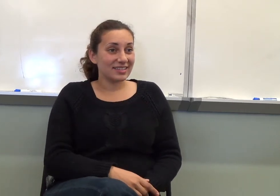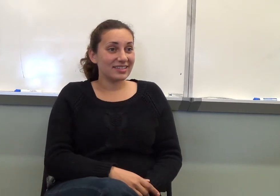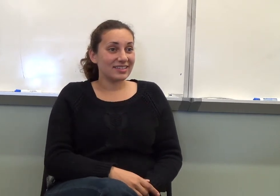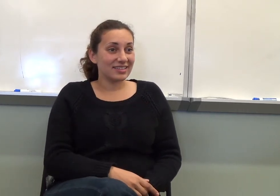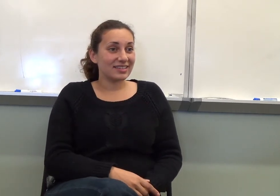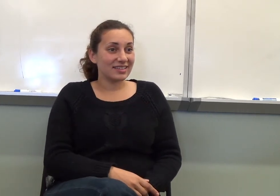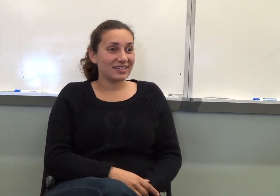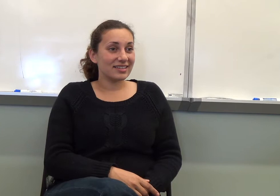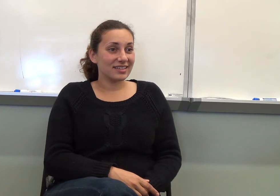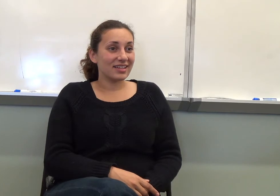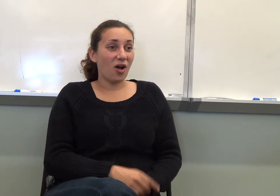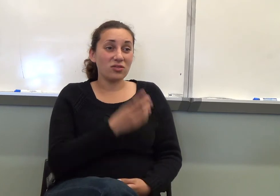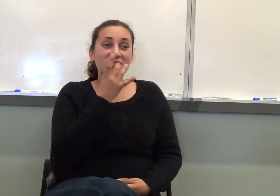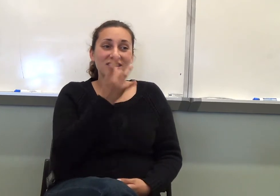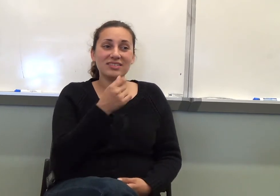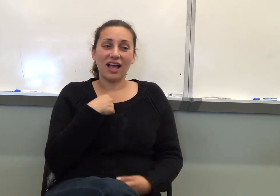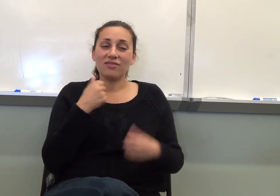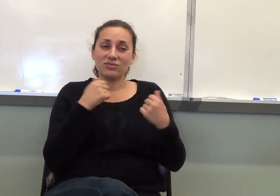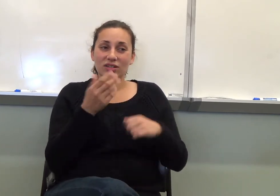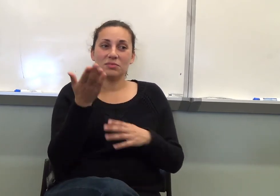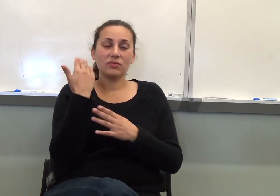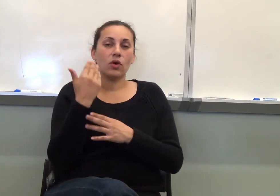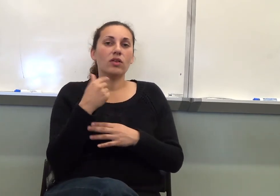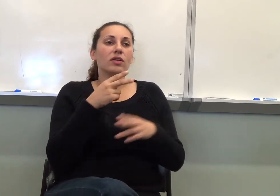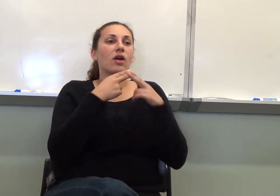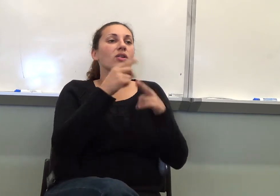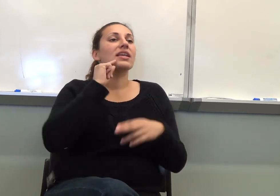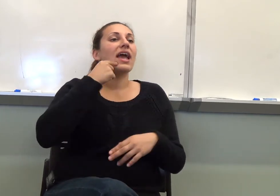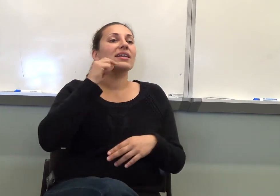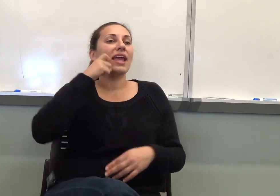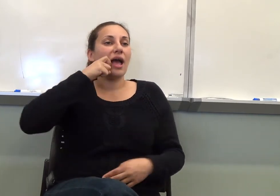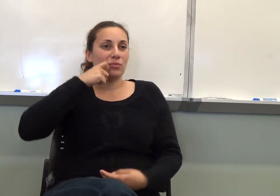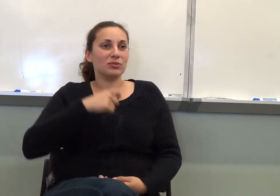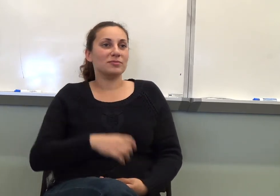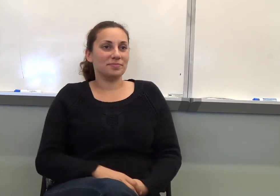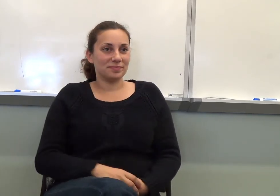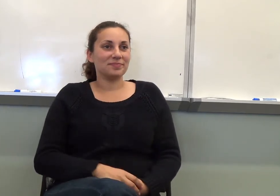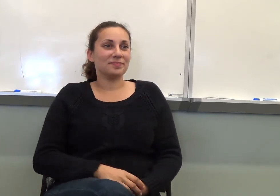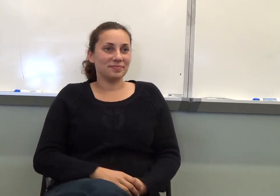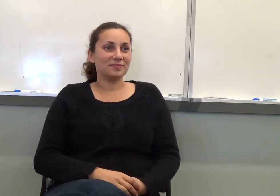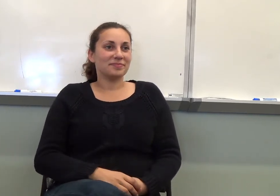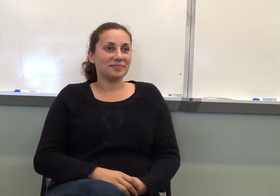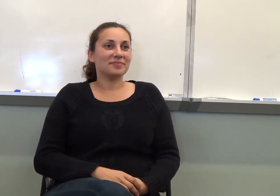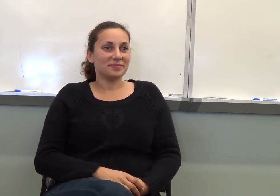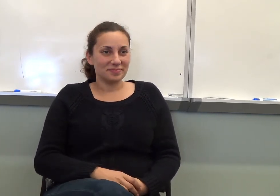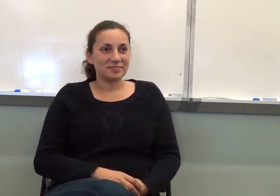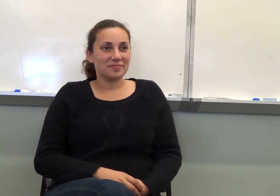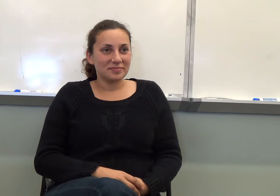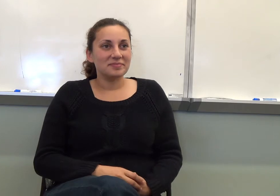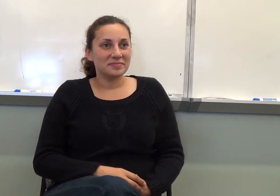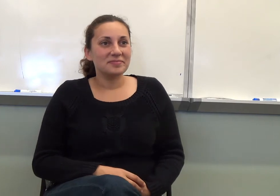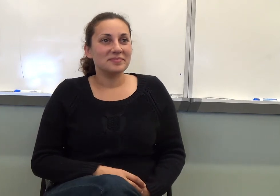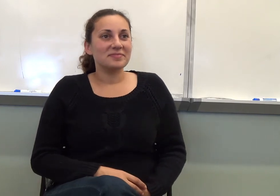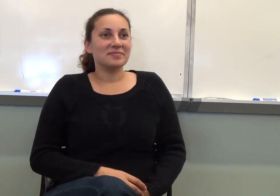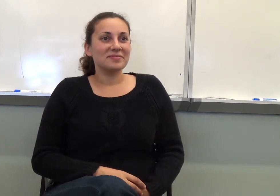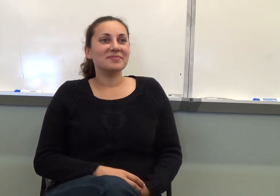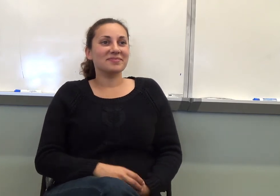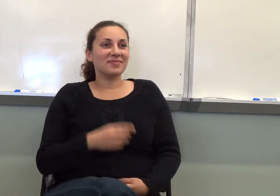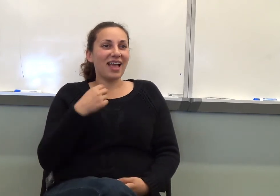29/30 back in there for m, believe it or not, that would make that equation true. It takes more time than it took to solve the